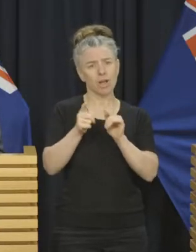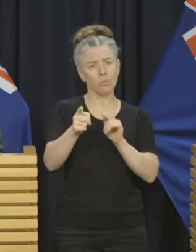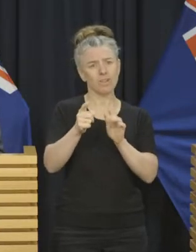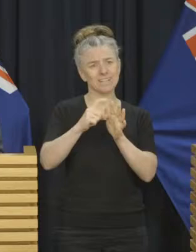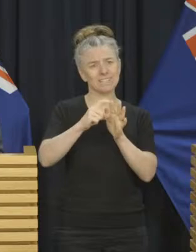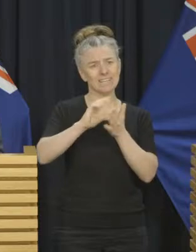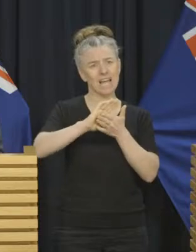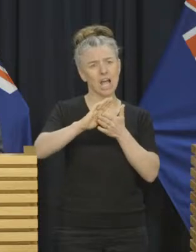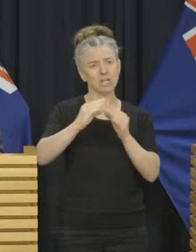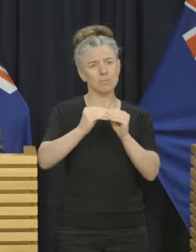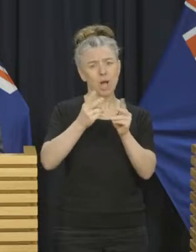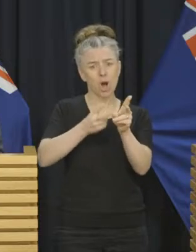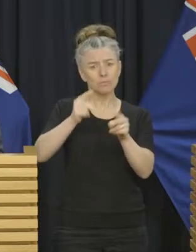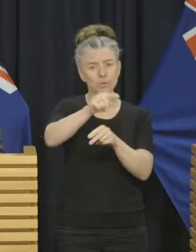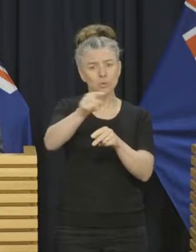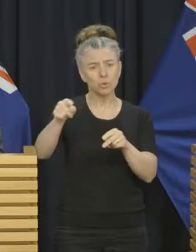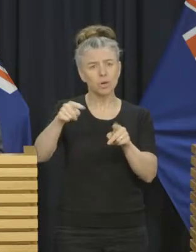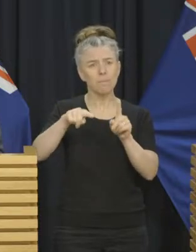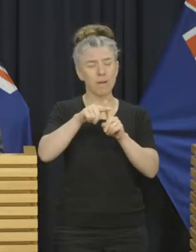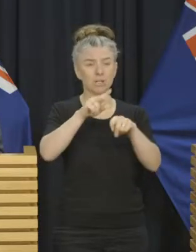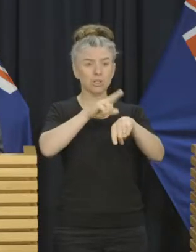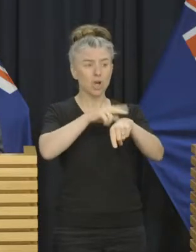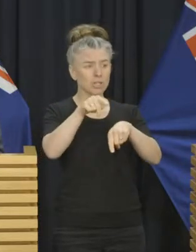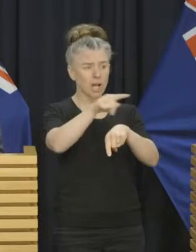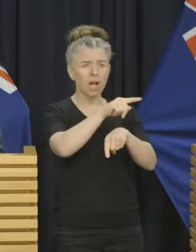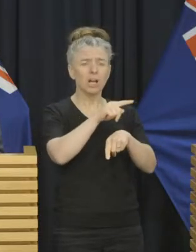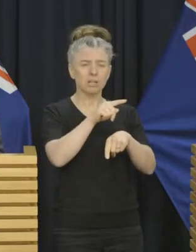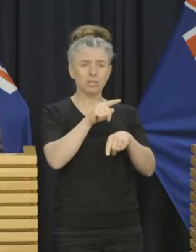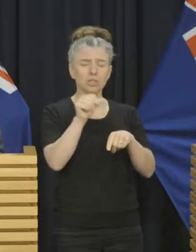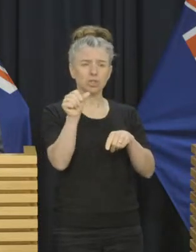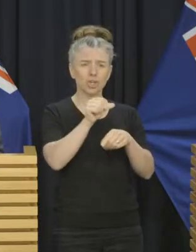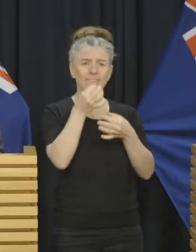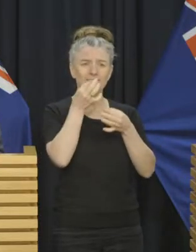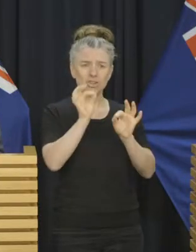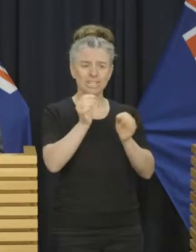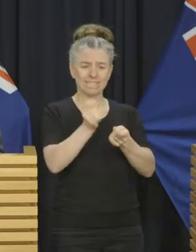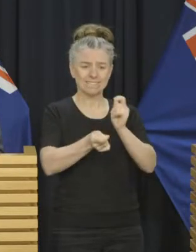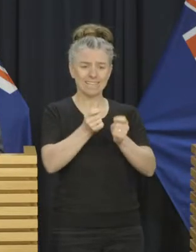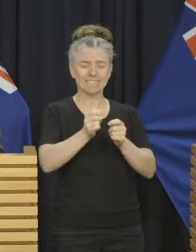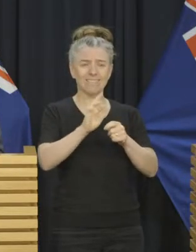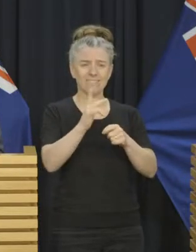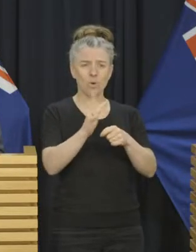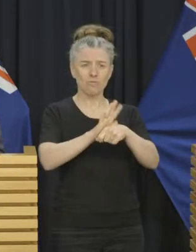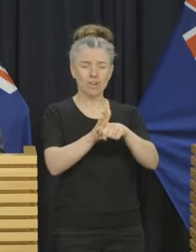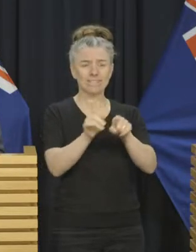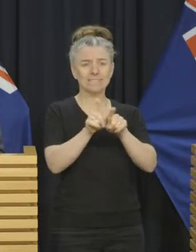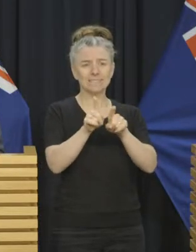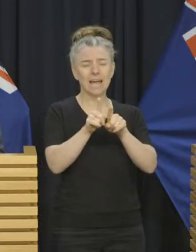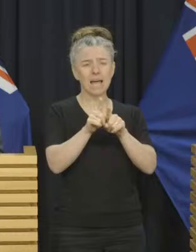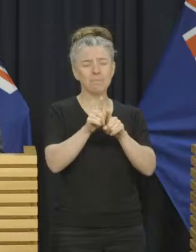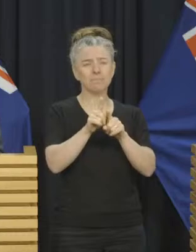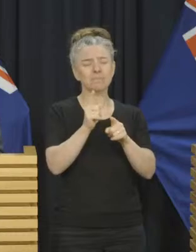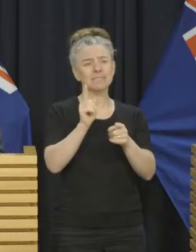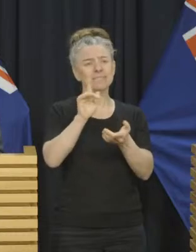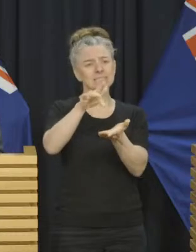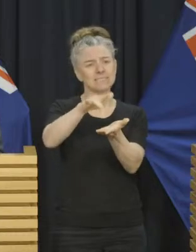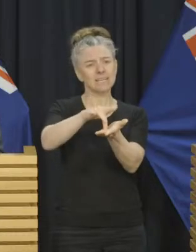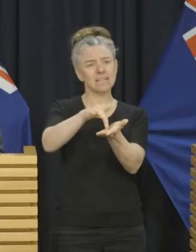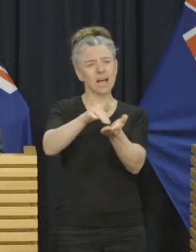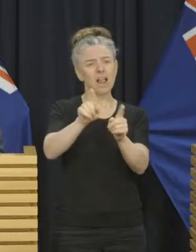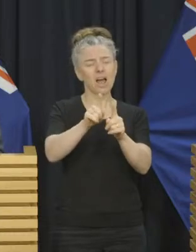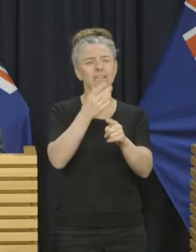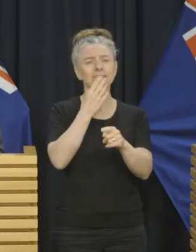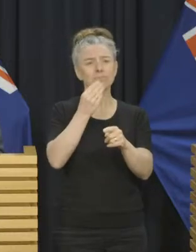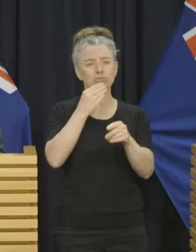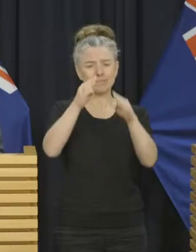district health boards and with primary care for GPs and the CBAC staff to be reimbursed. So anyone